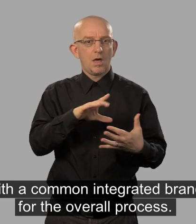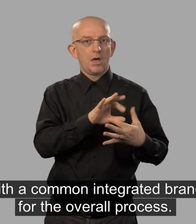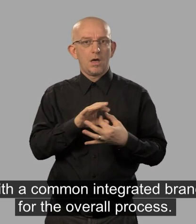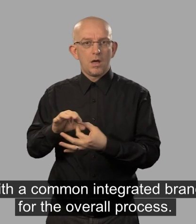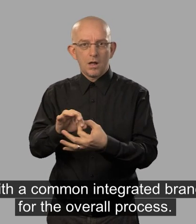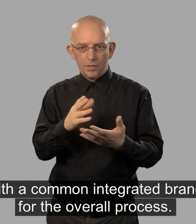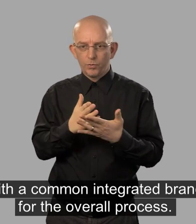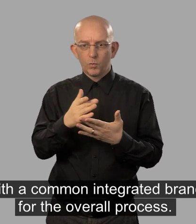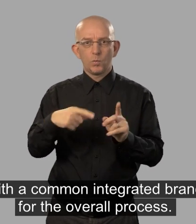process.